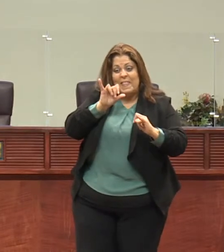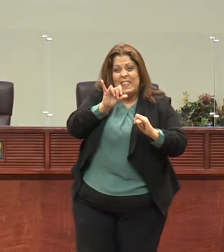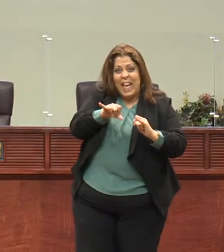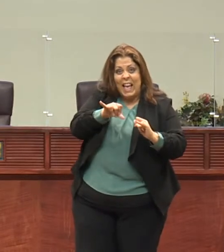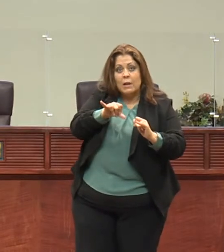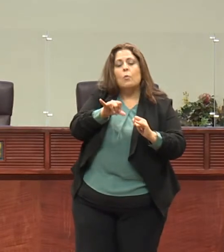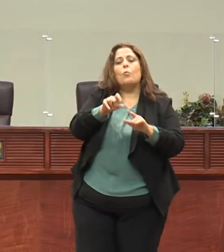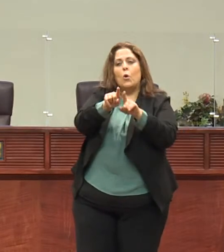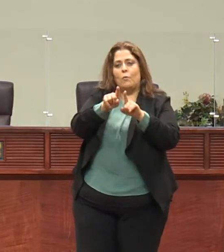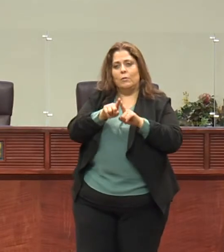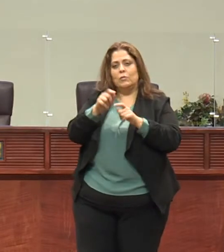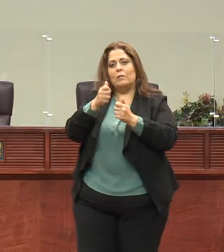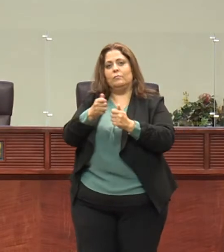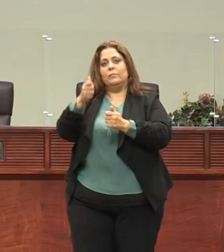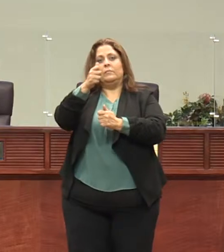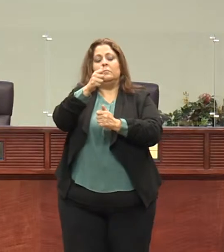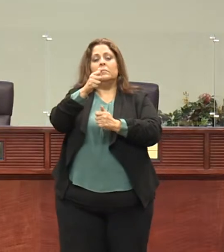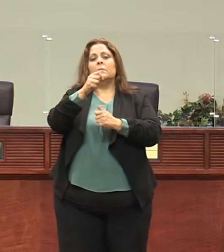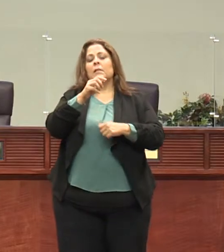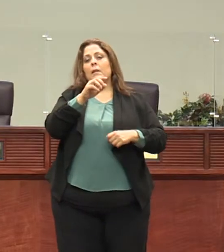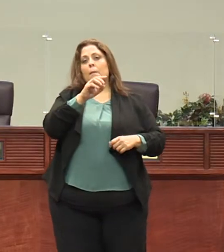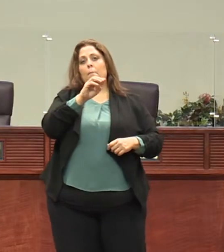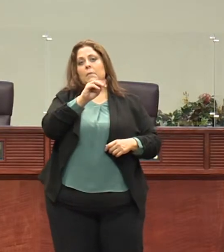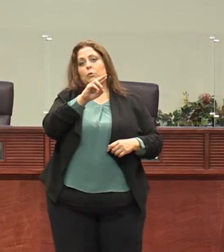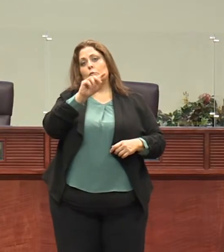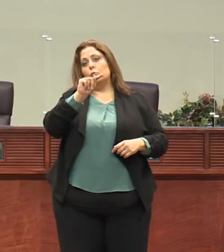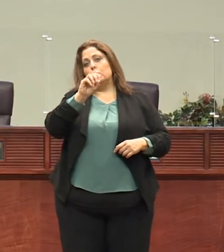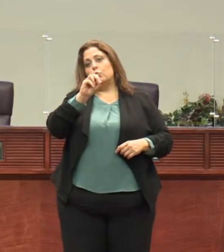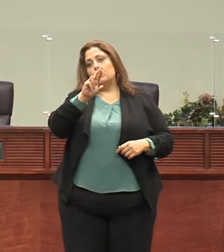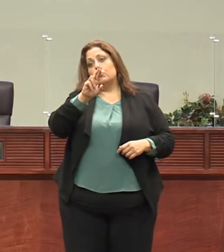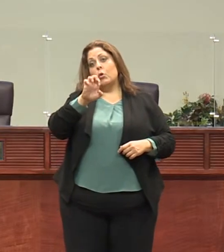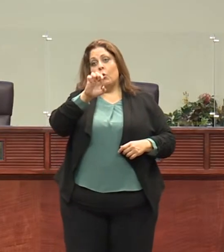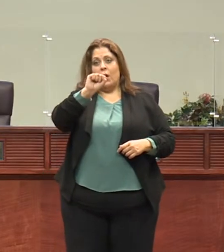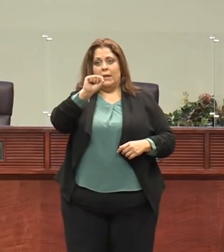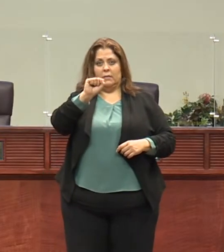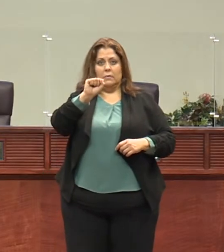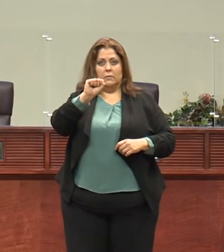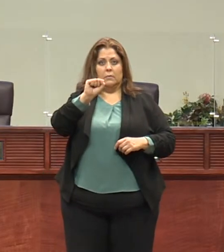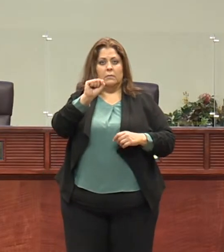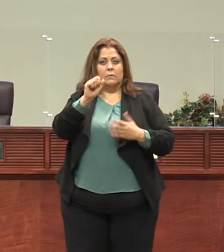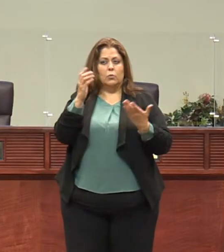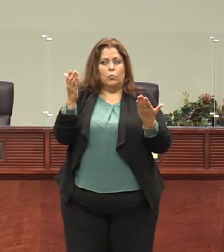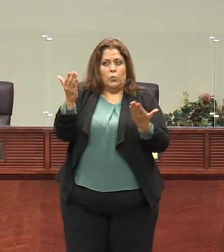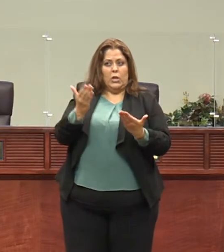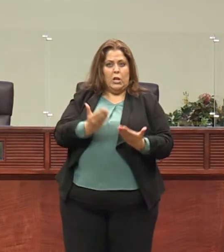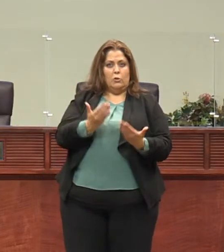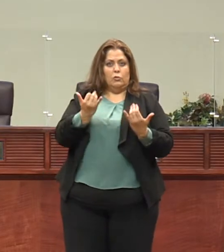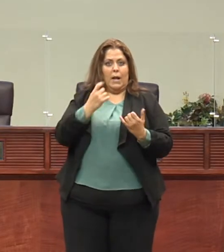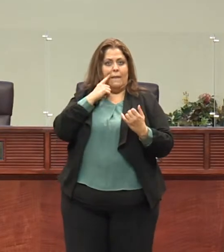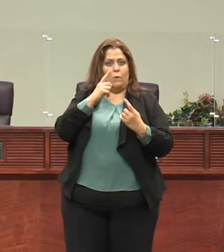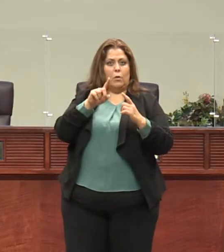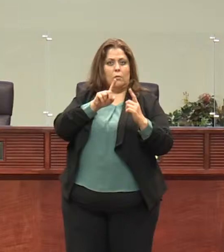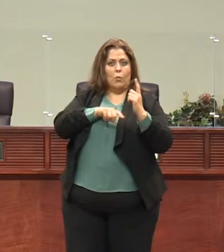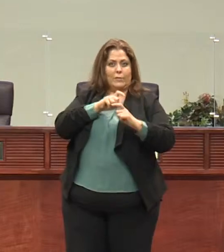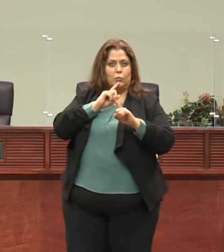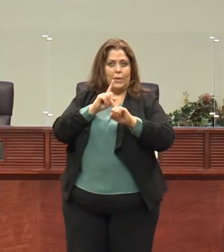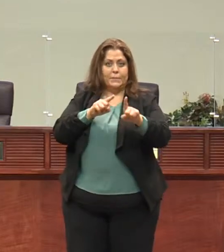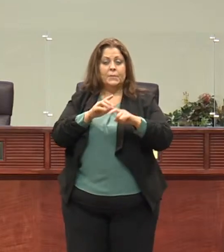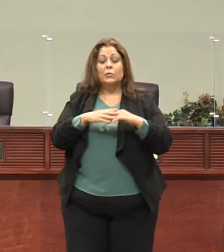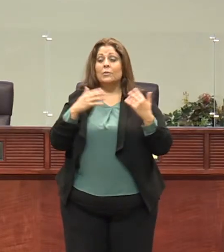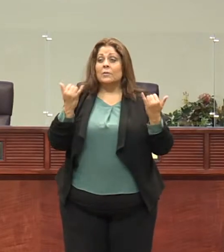Mr. Torres, who has joined us here today. And so with that, I'm going to open it up for any questions that we may have at this